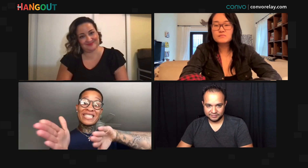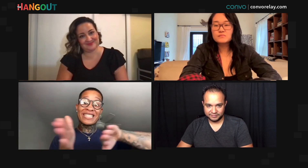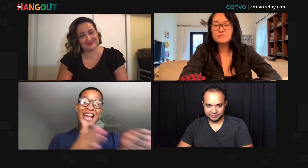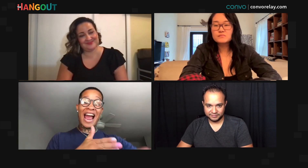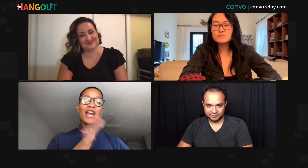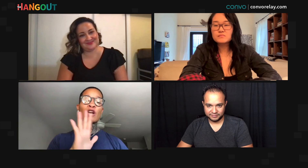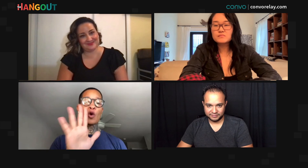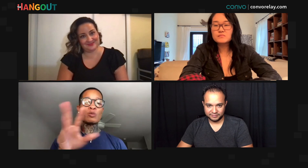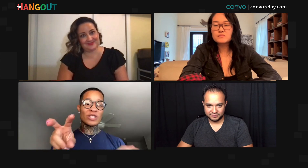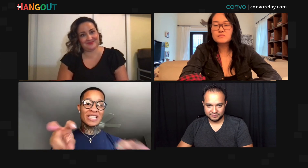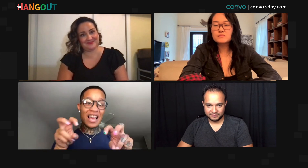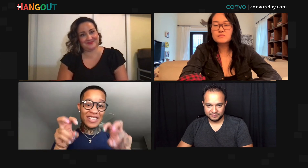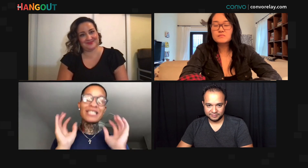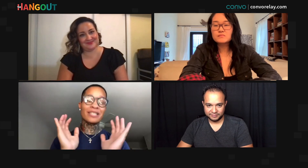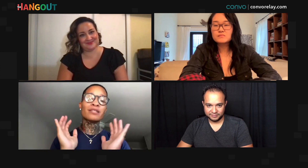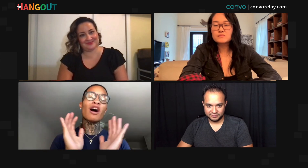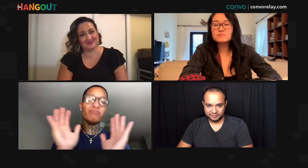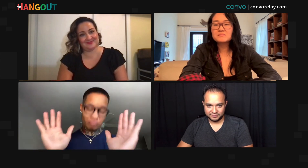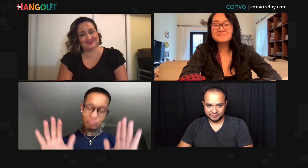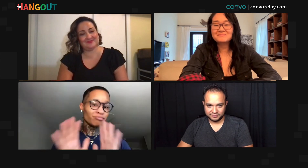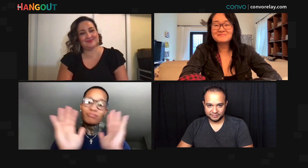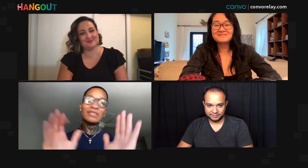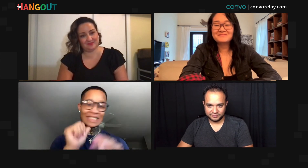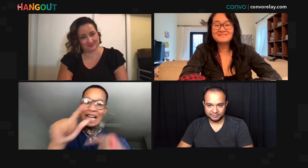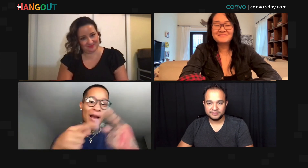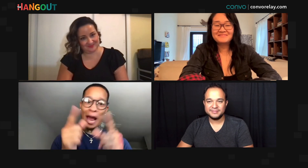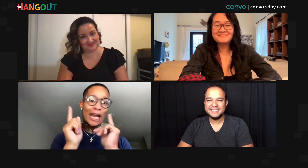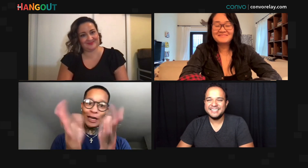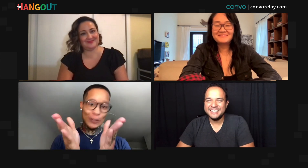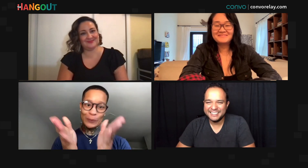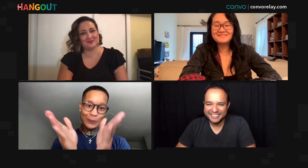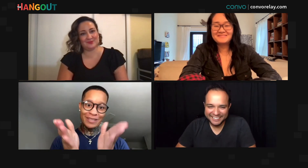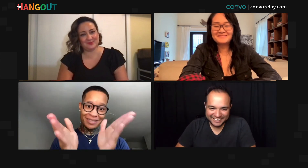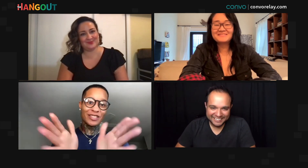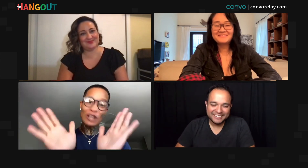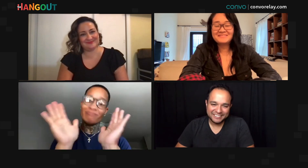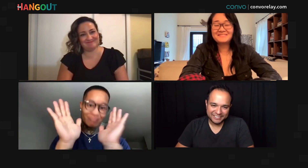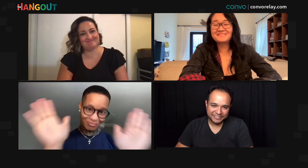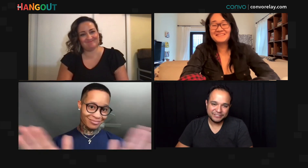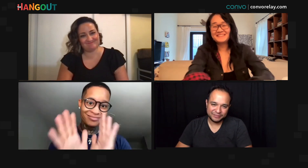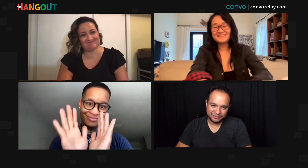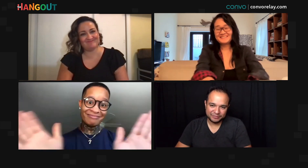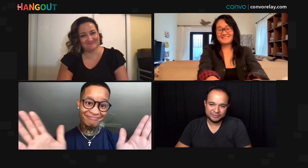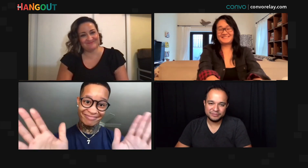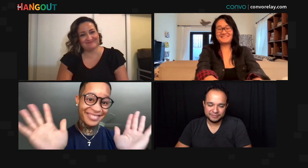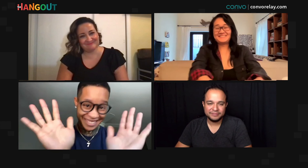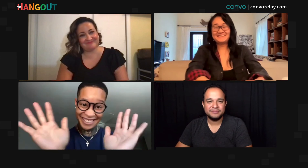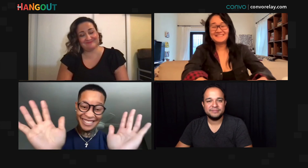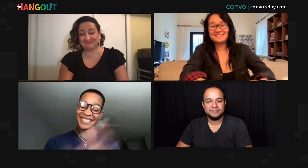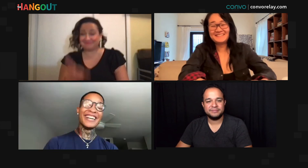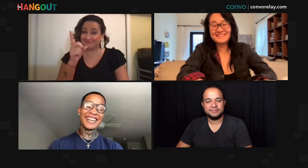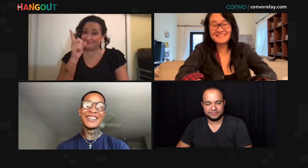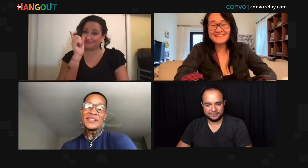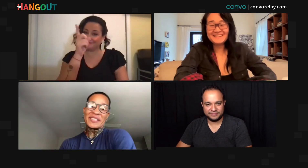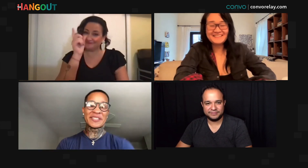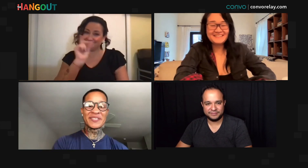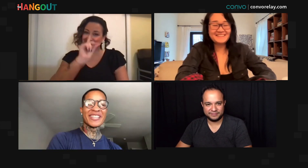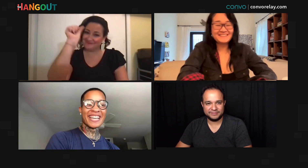Um, you know, Put aside any thoughts of being selfish because you are important. It's